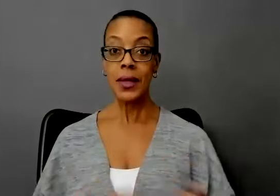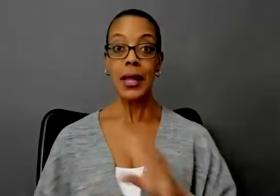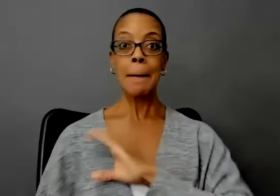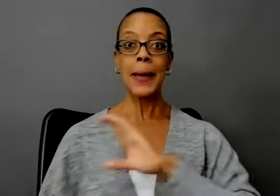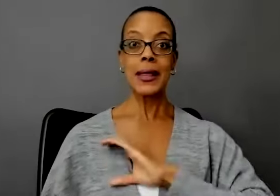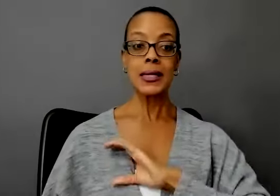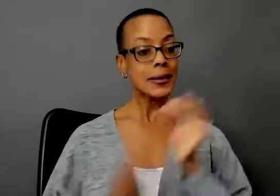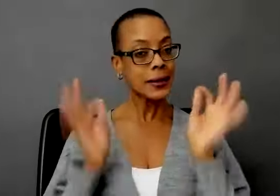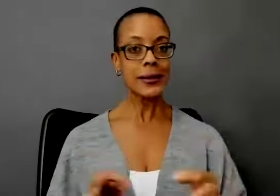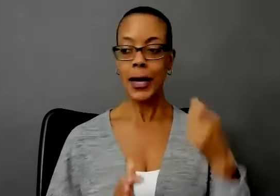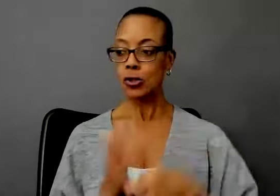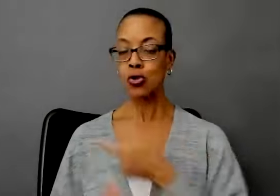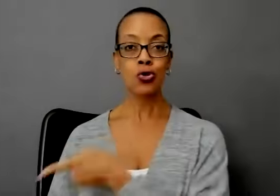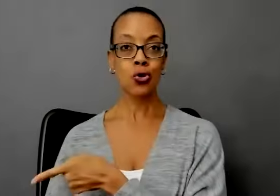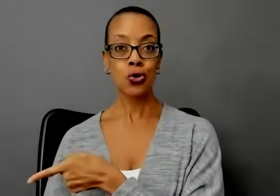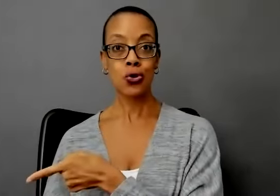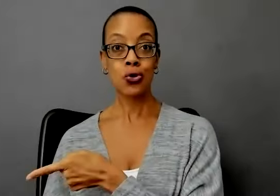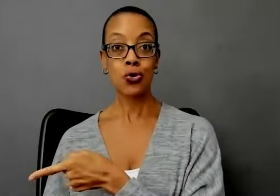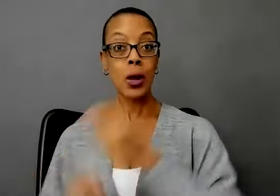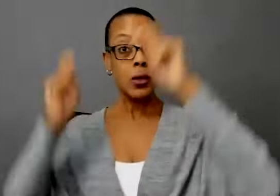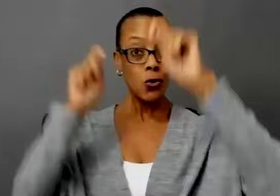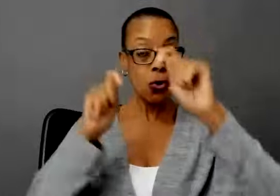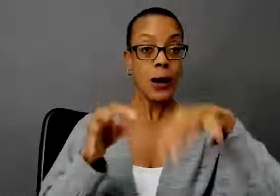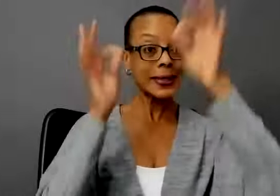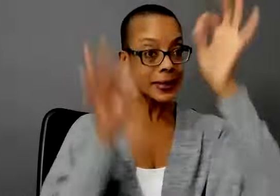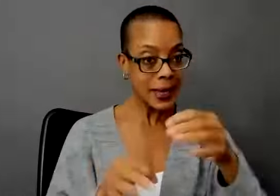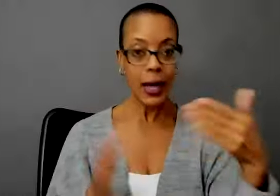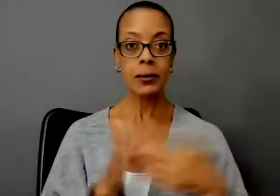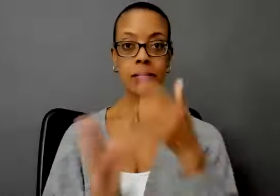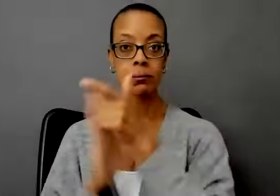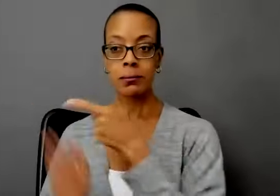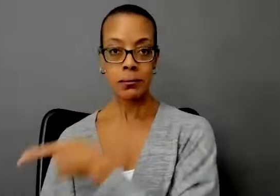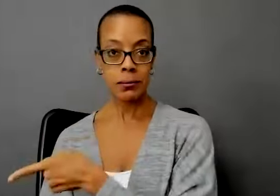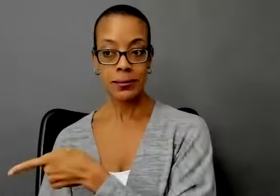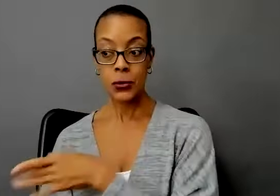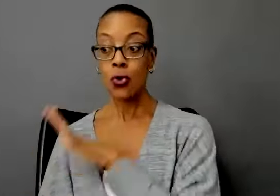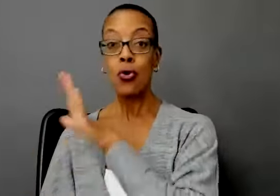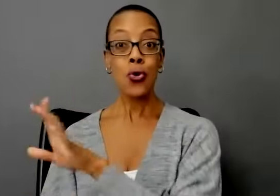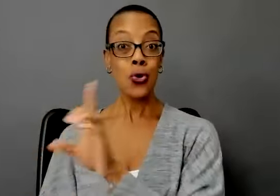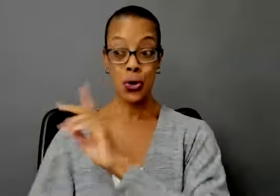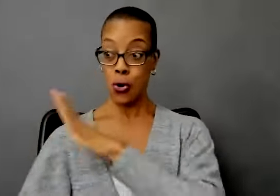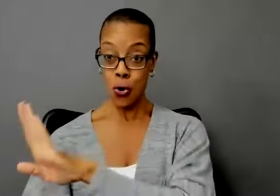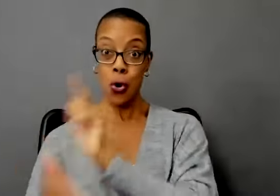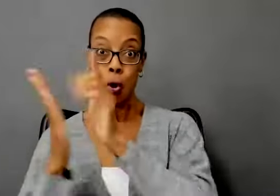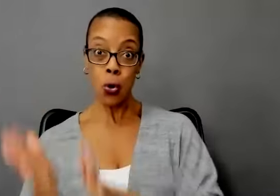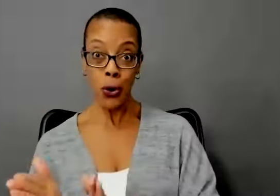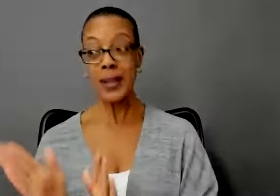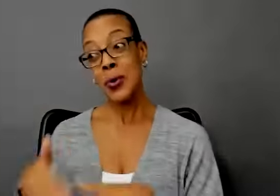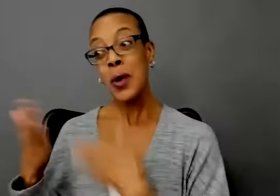to prosecute, and her defense attorney maybe recommended pleading guilty. At that time, this